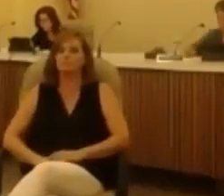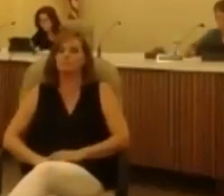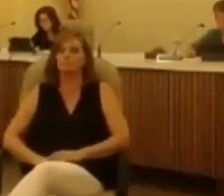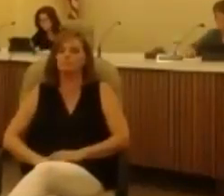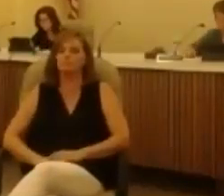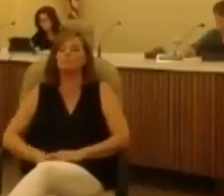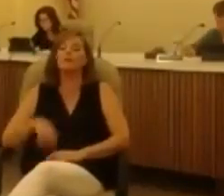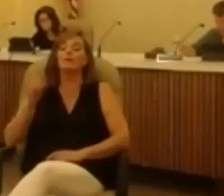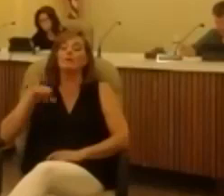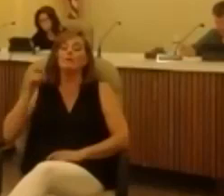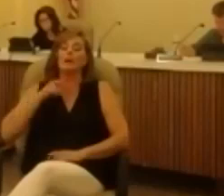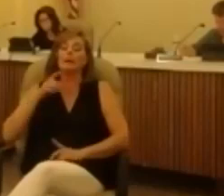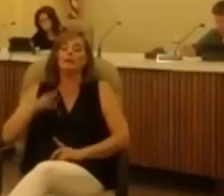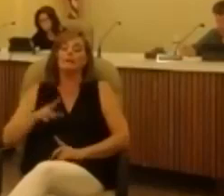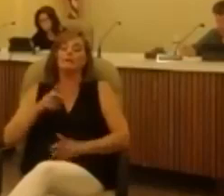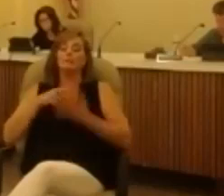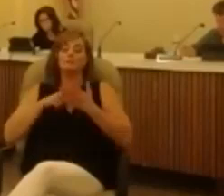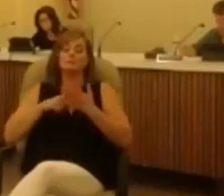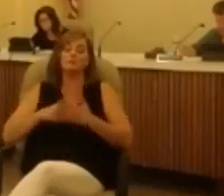Any other discussion?